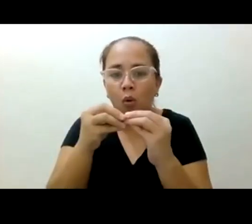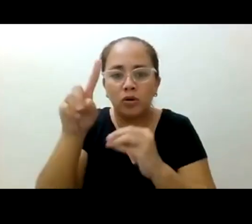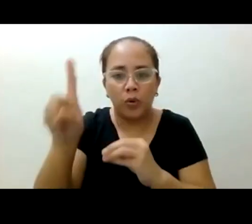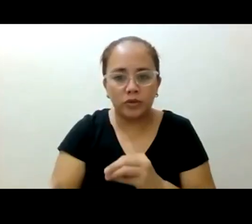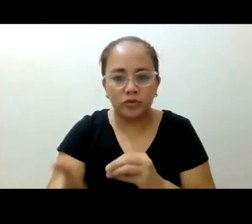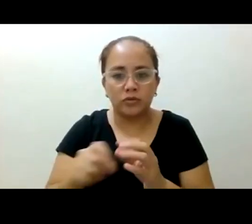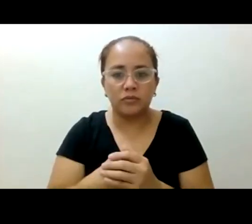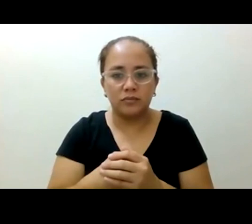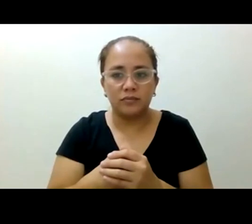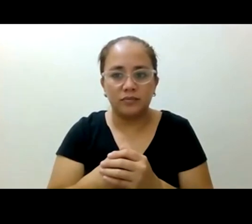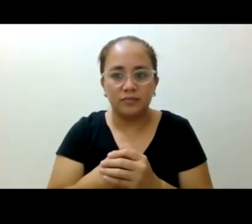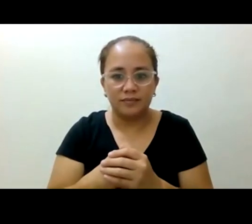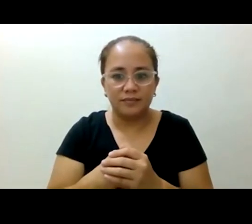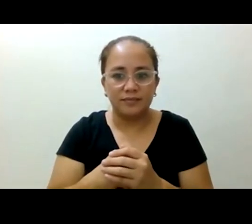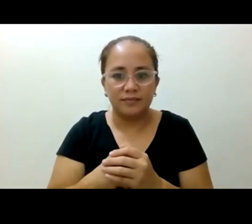Okay.